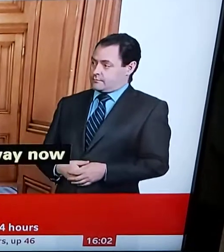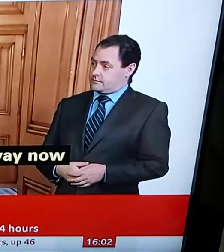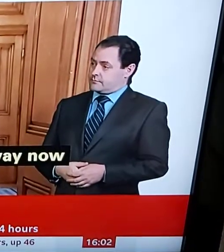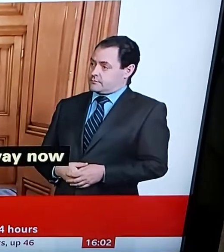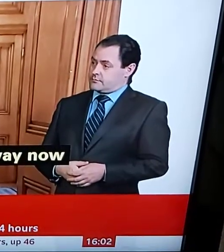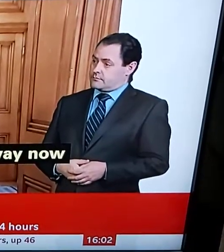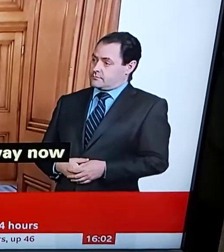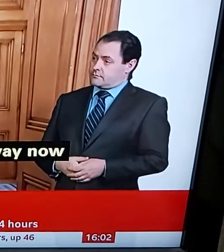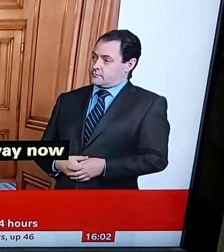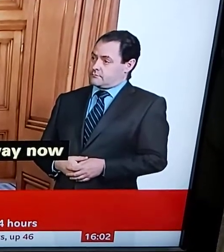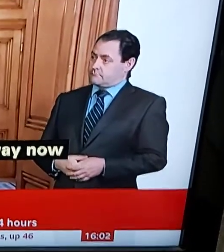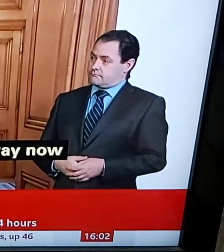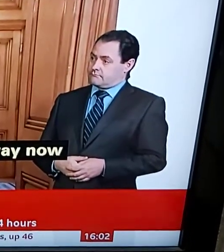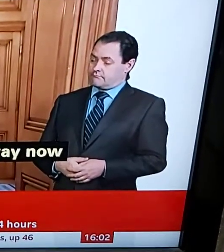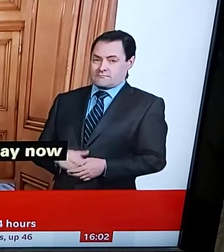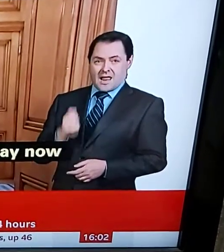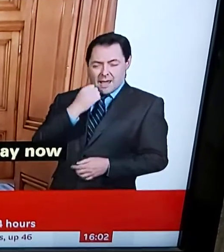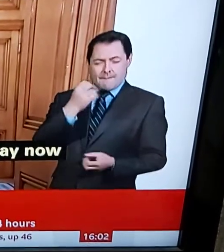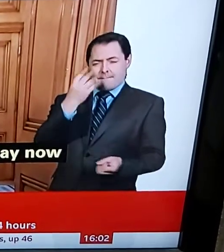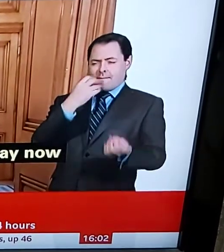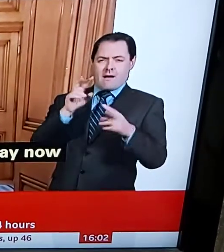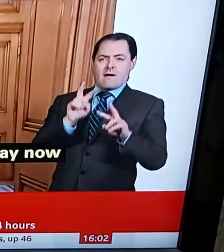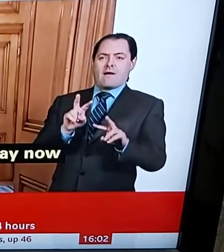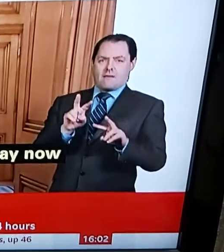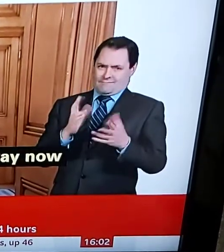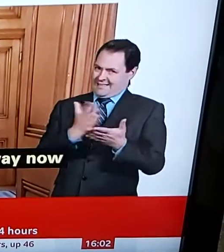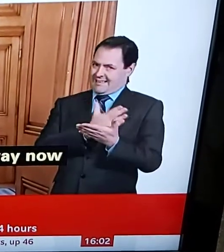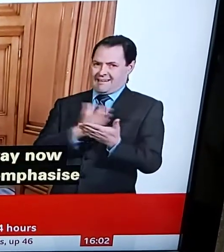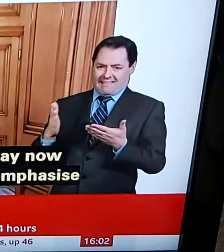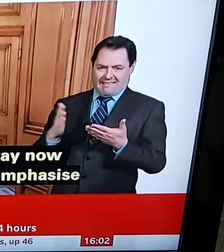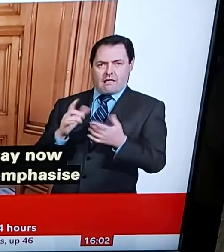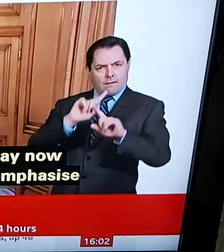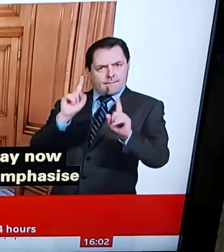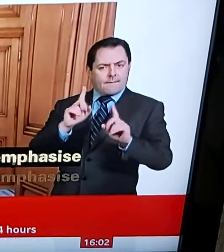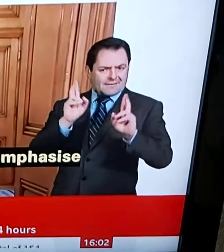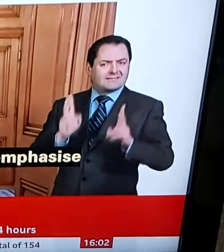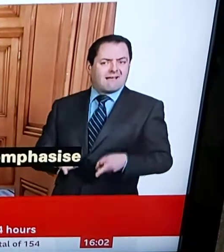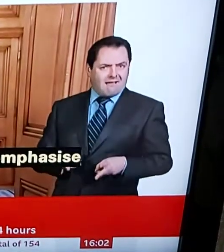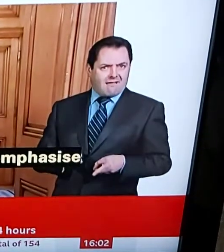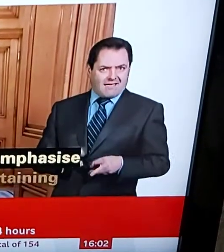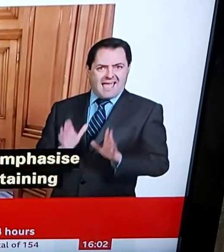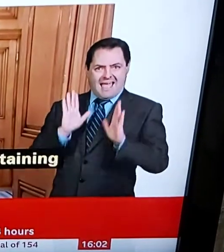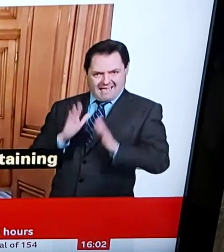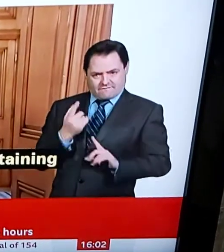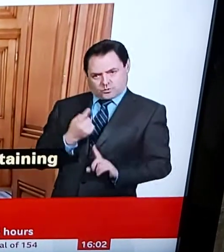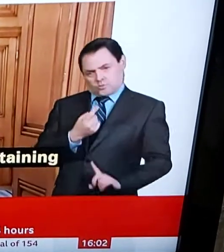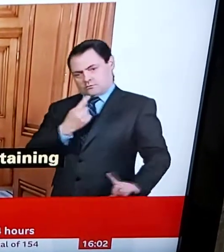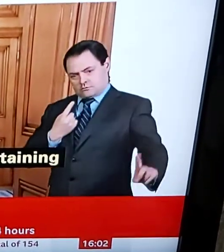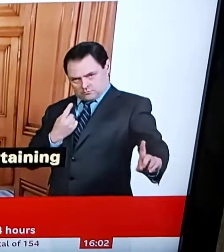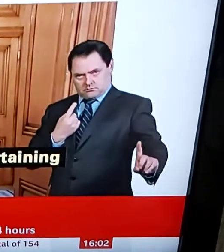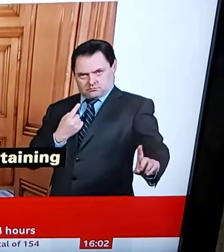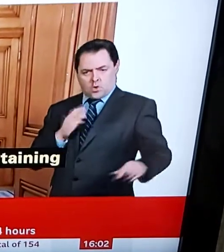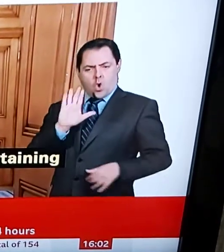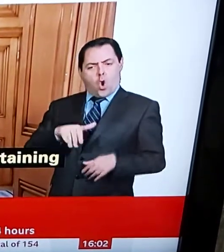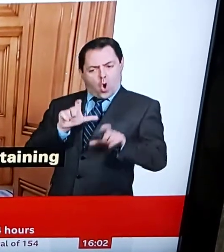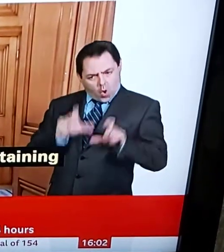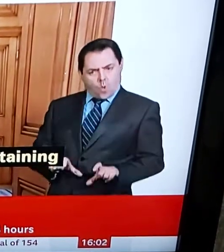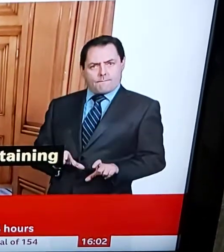Those numbers emphasise again the importance of maintaining social distancing measures to halt the spread of the